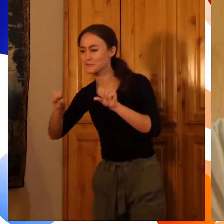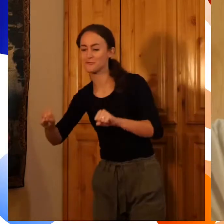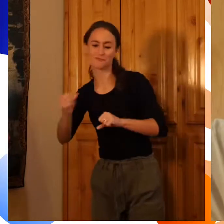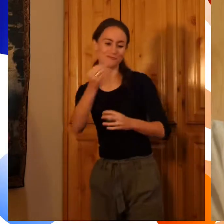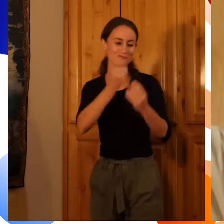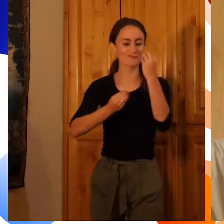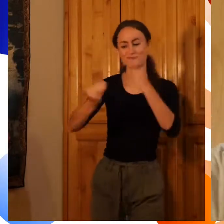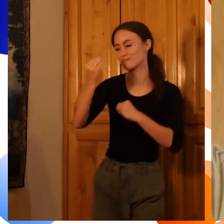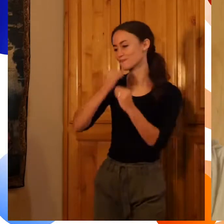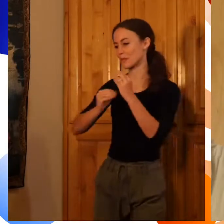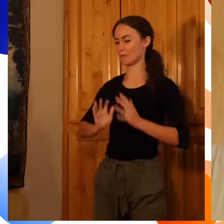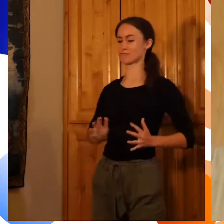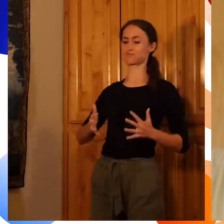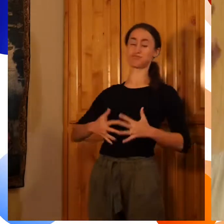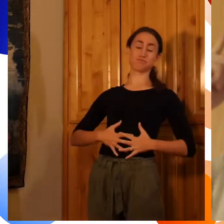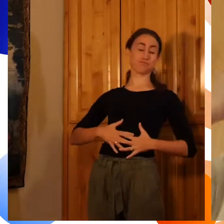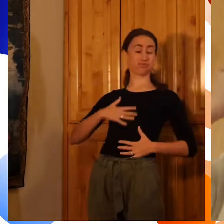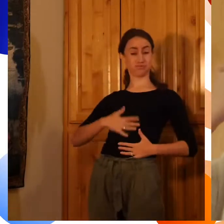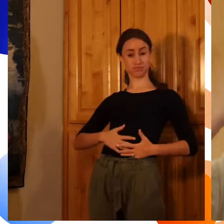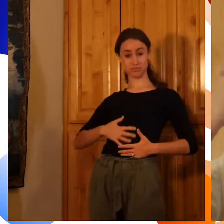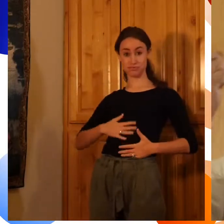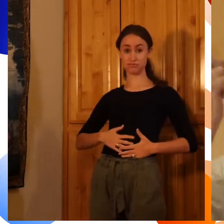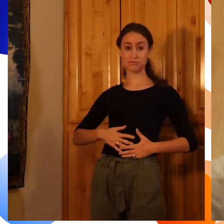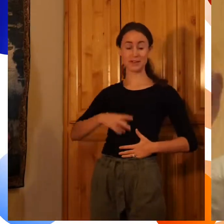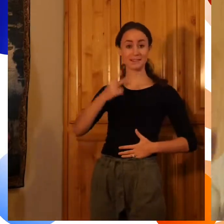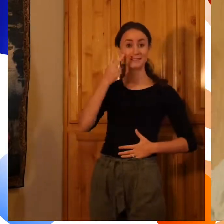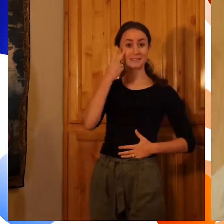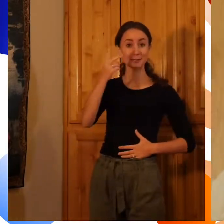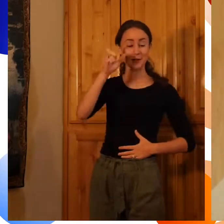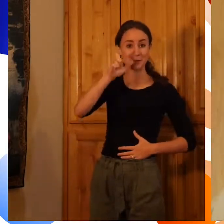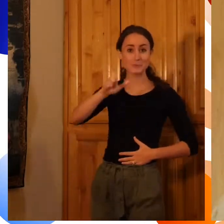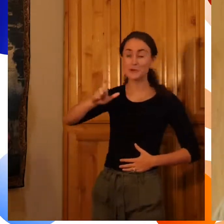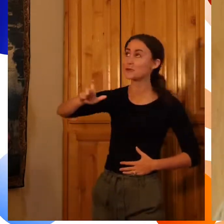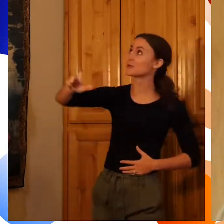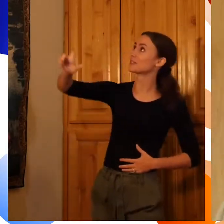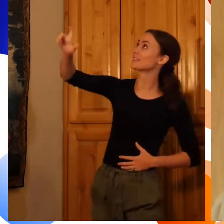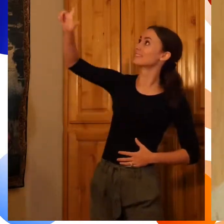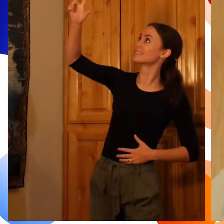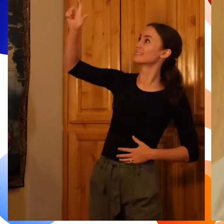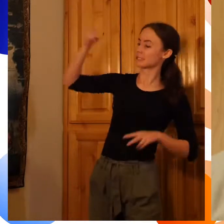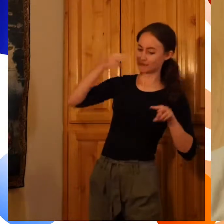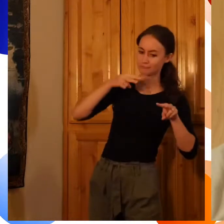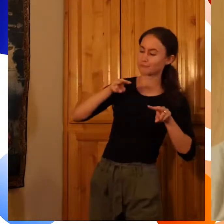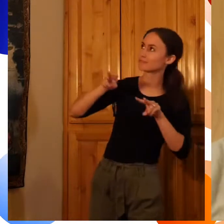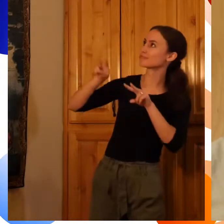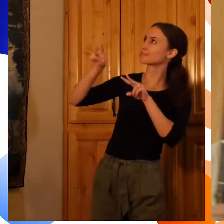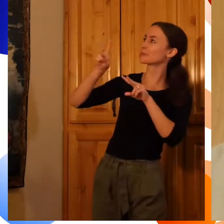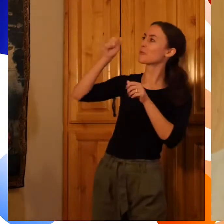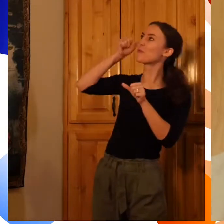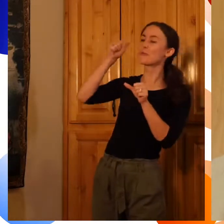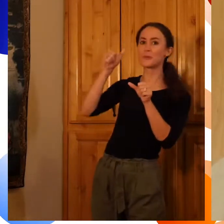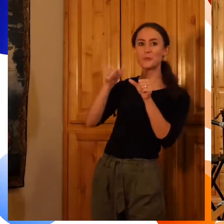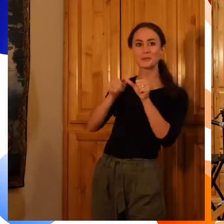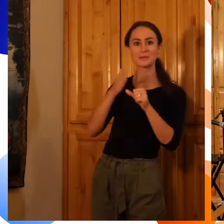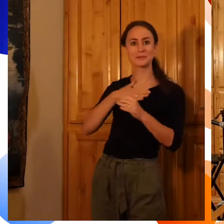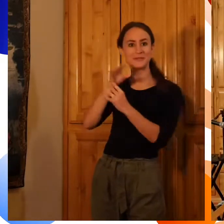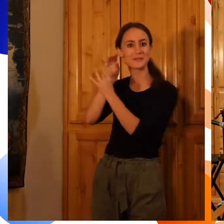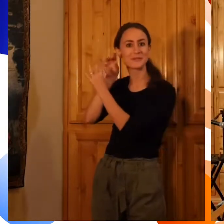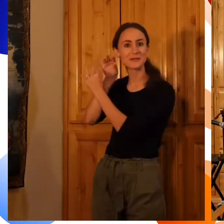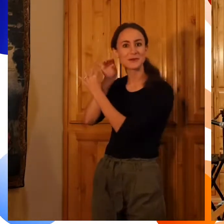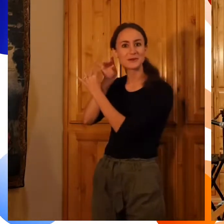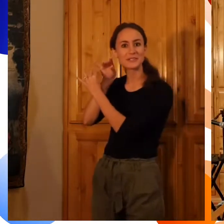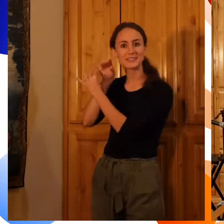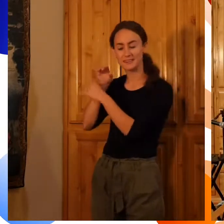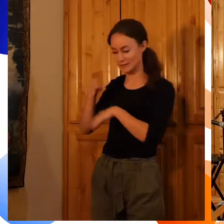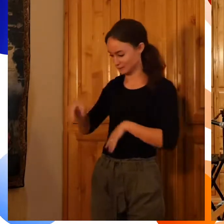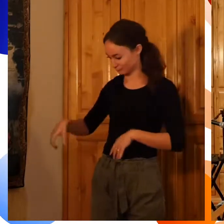east, he remembered the lovely flute that he'd found that morning. And he ran over to the pack and he pulled out the flute and he looked up at